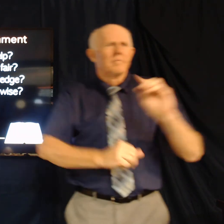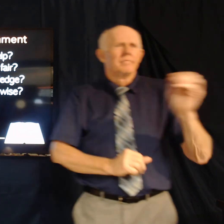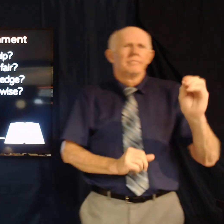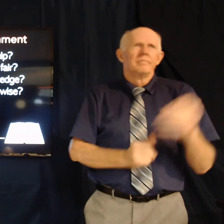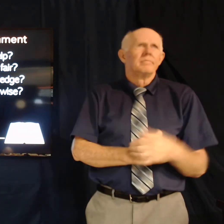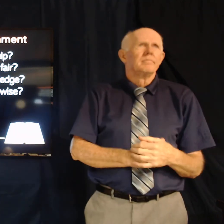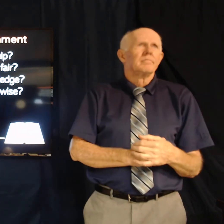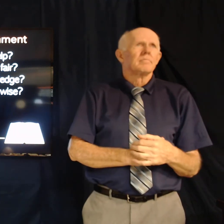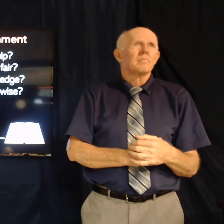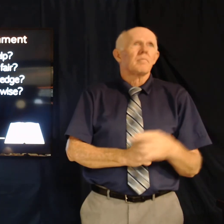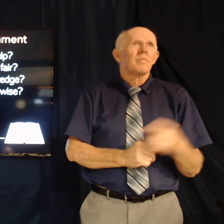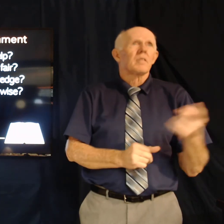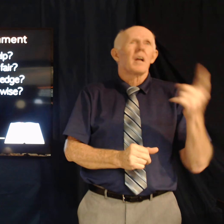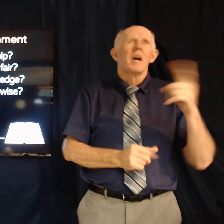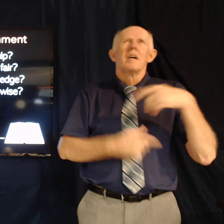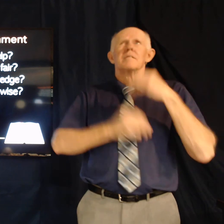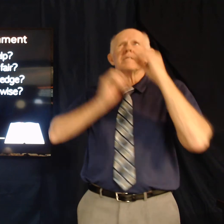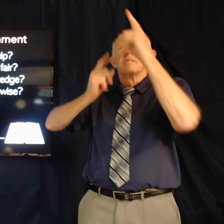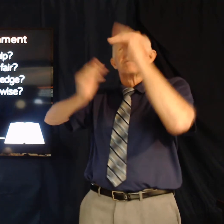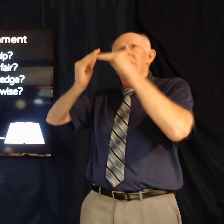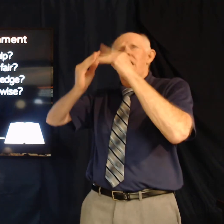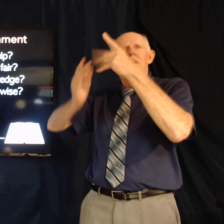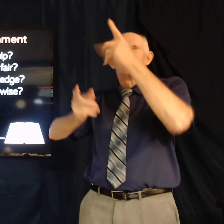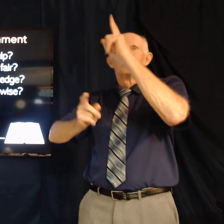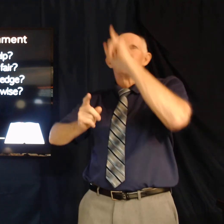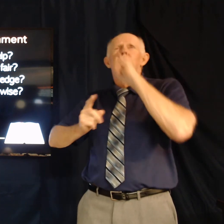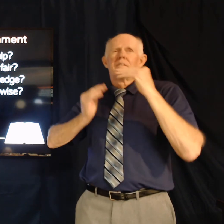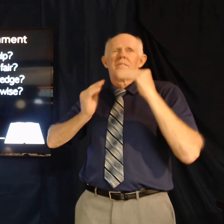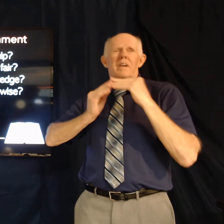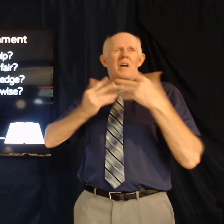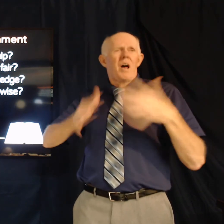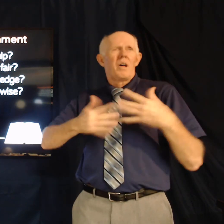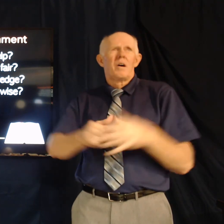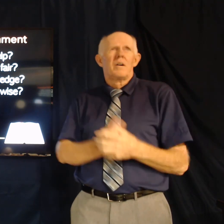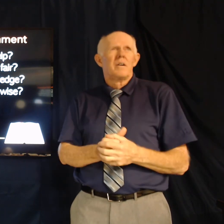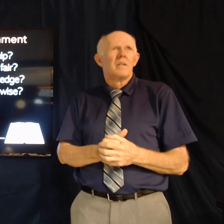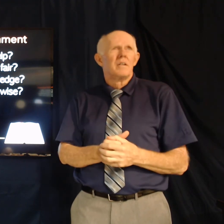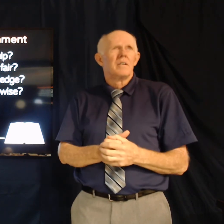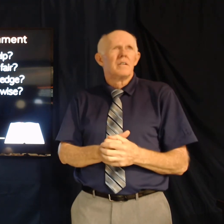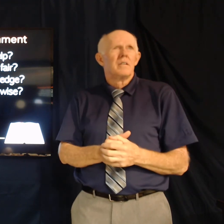People helped.